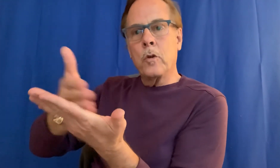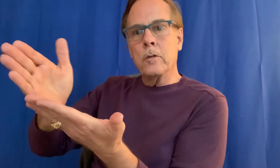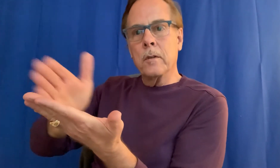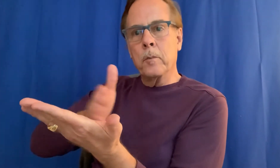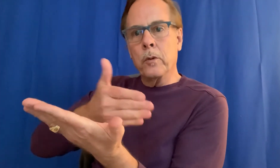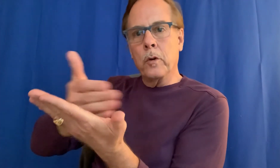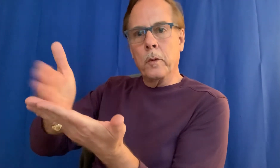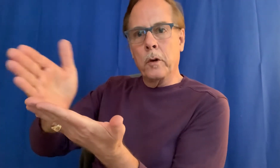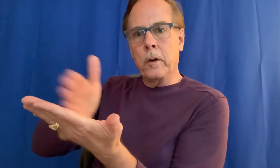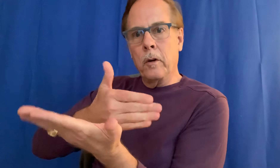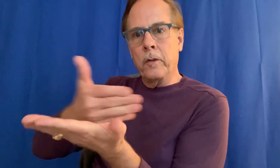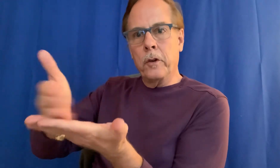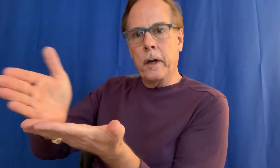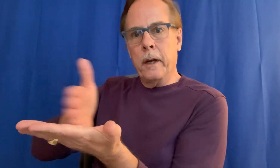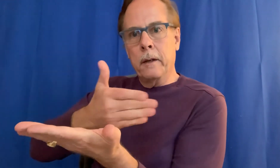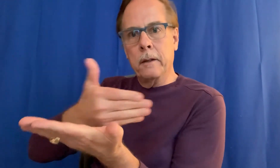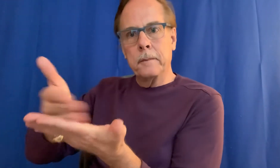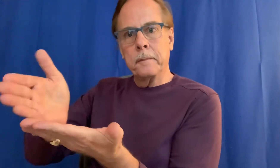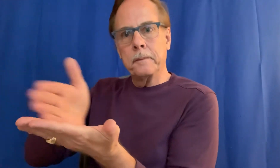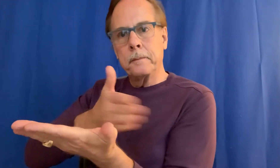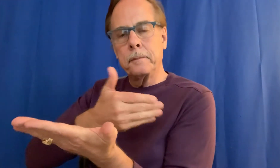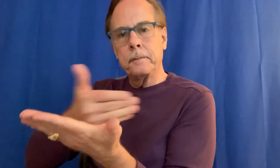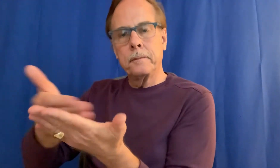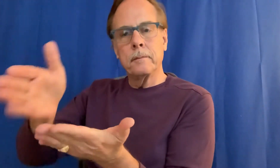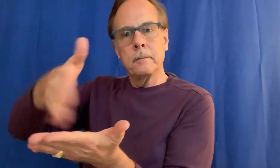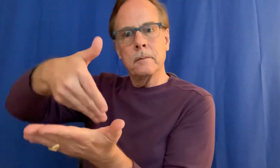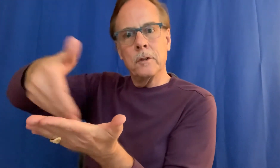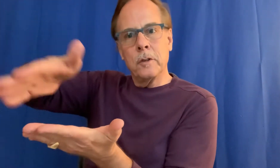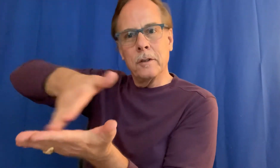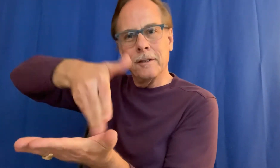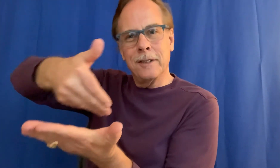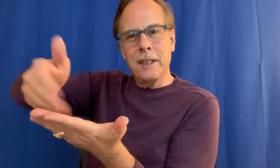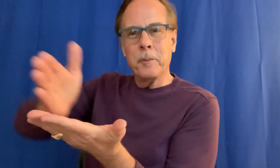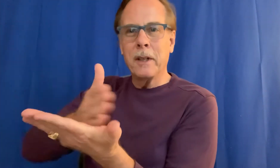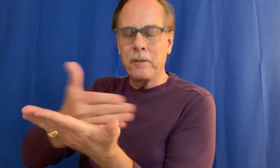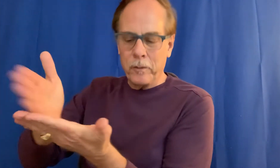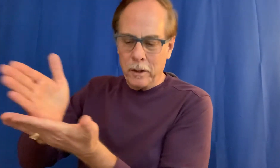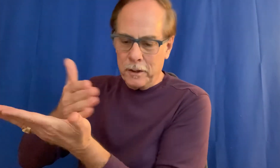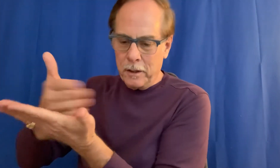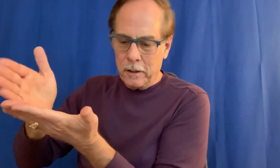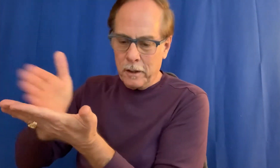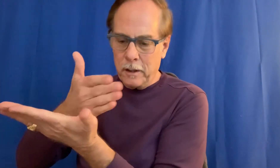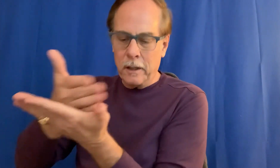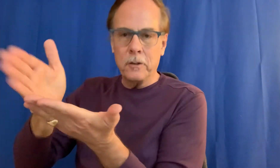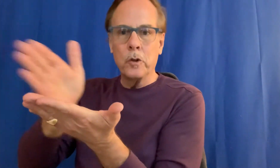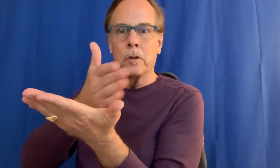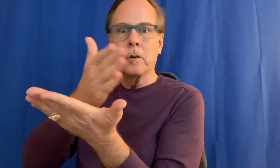straws of the broom are going over your hand. You can do that, but I haven't really seen it like that. It's usually with